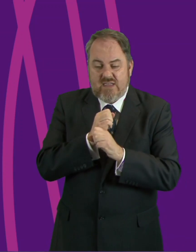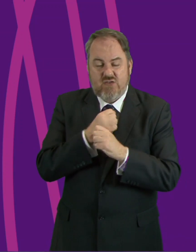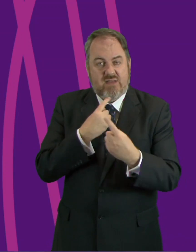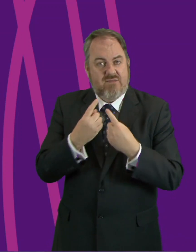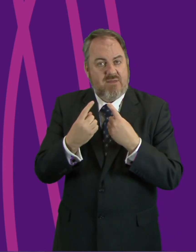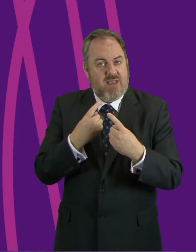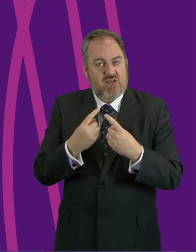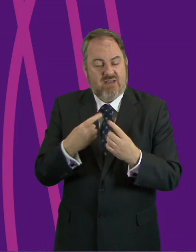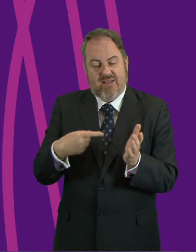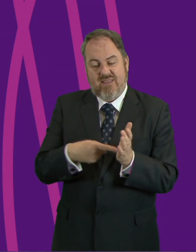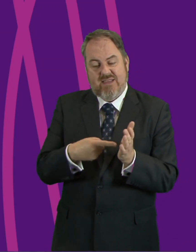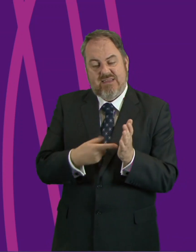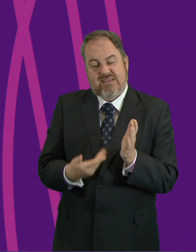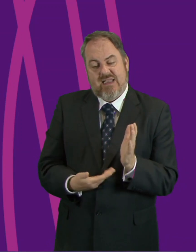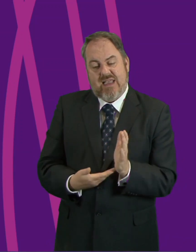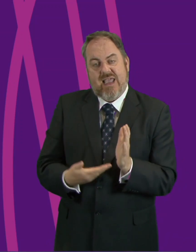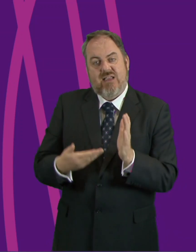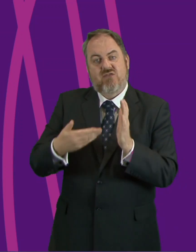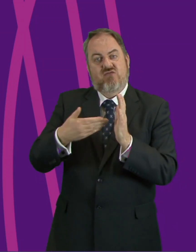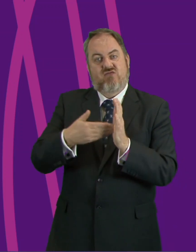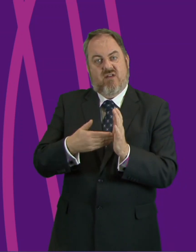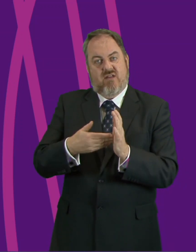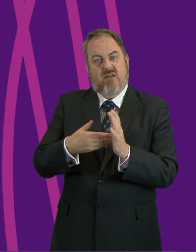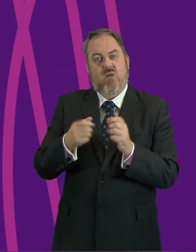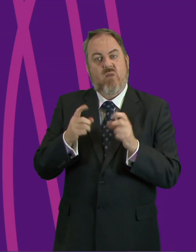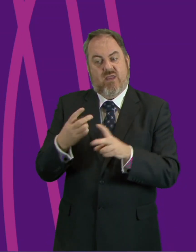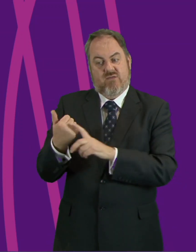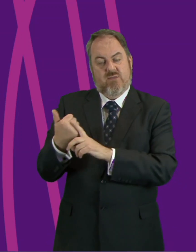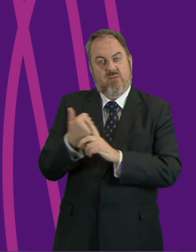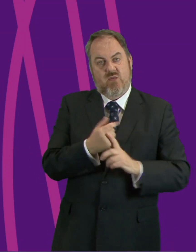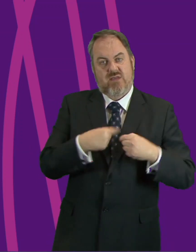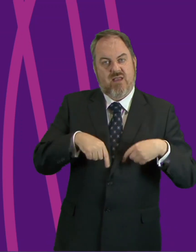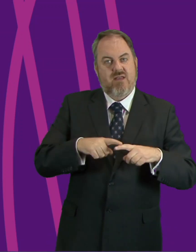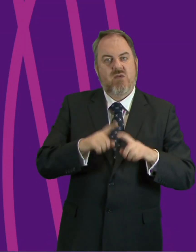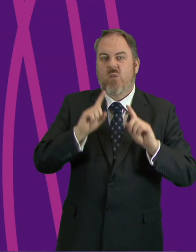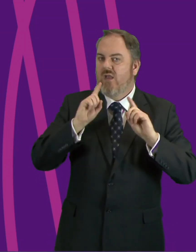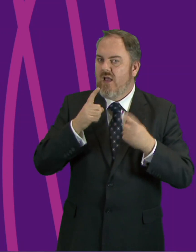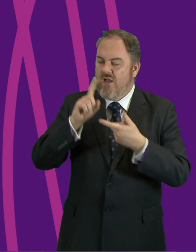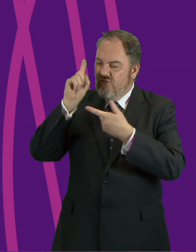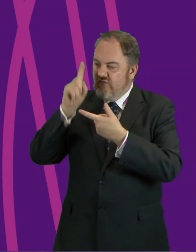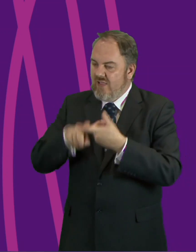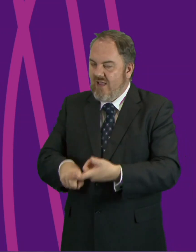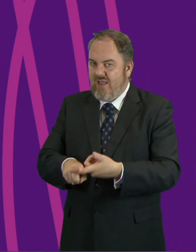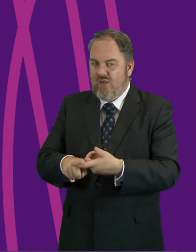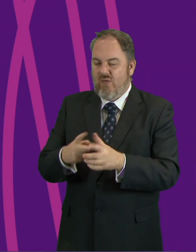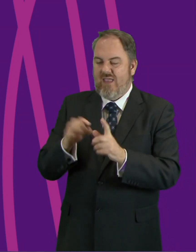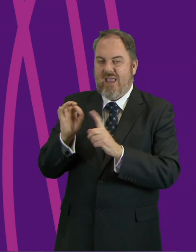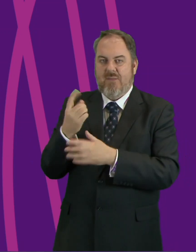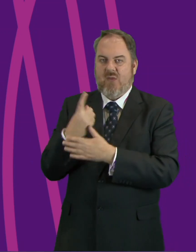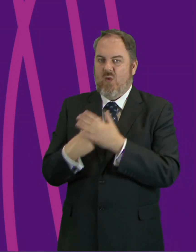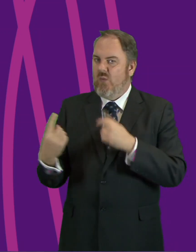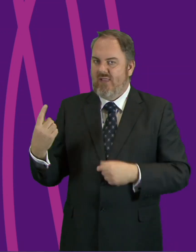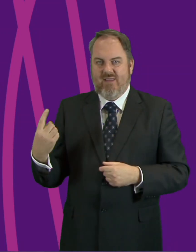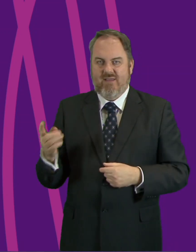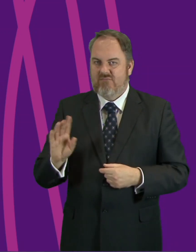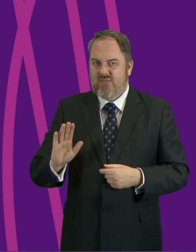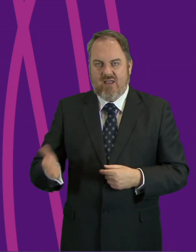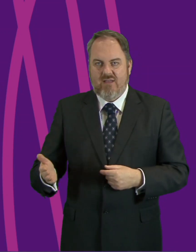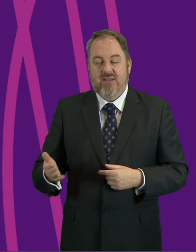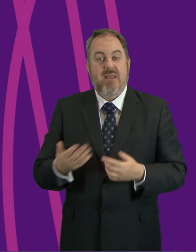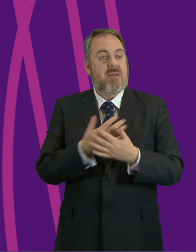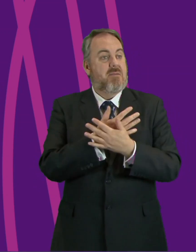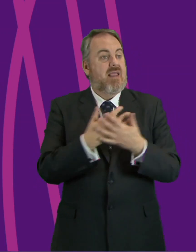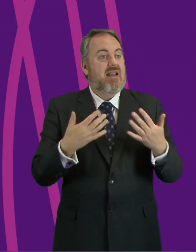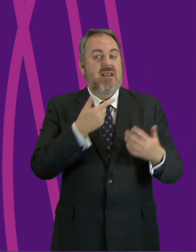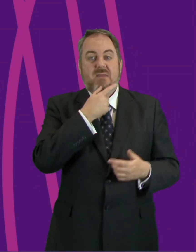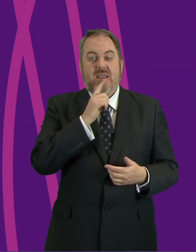enhancement. I don't think we should build an entire system around it, because we need to cater for people who, with the best will in the world, will not download an app of